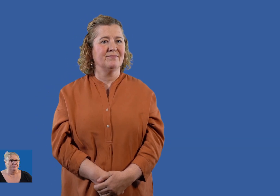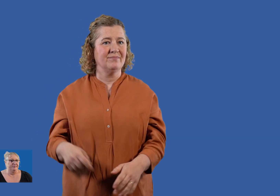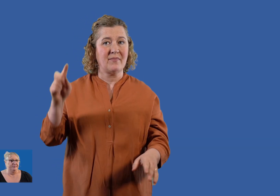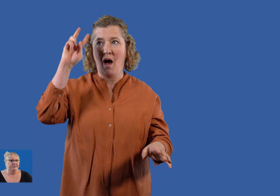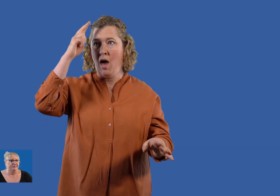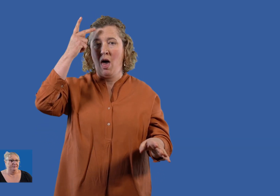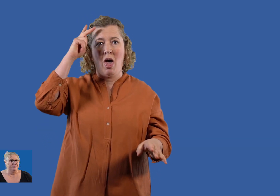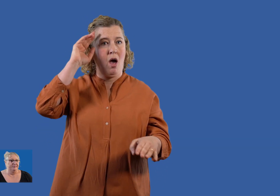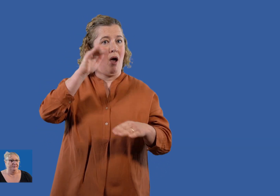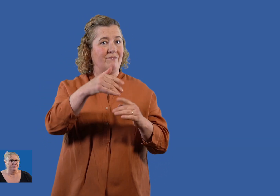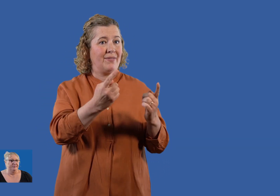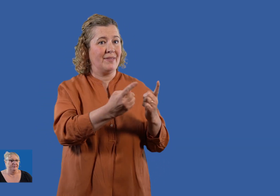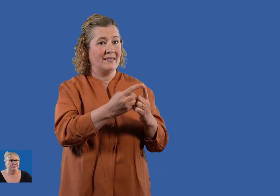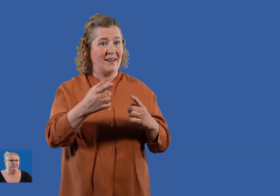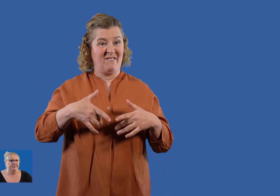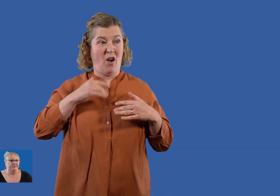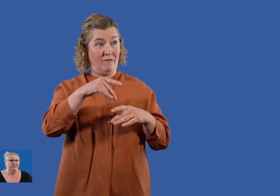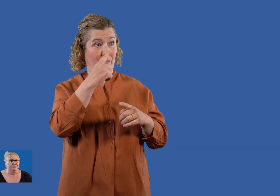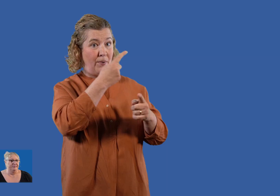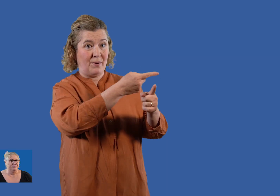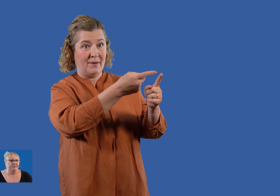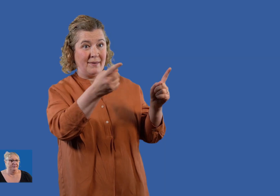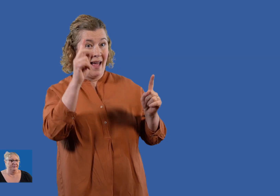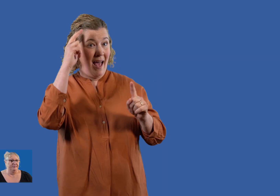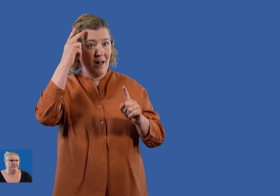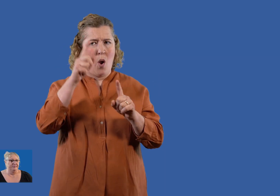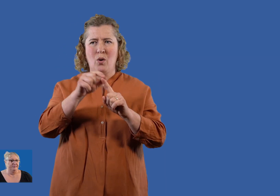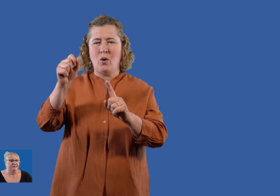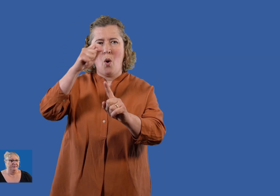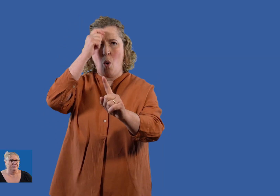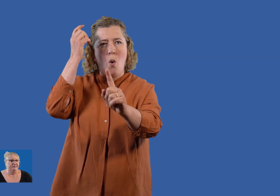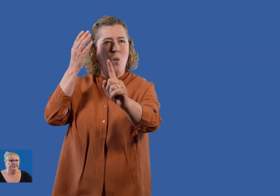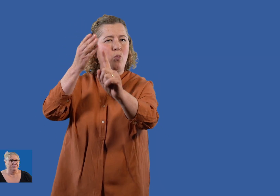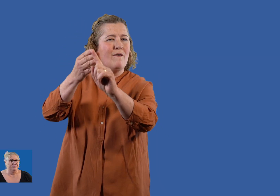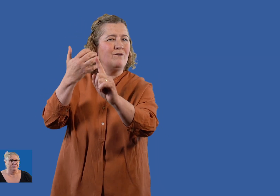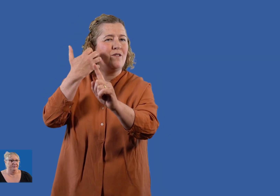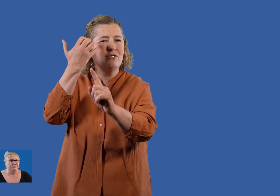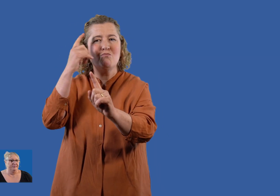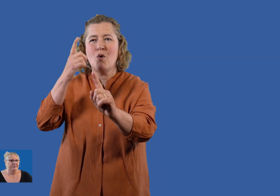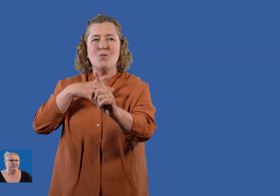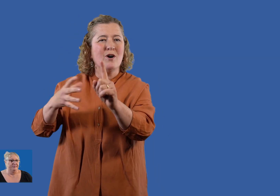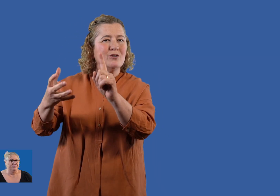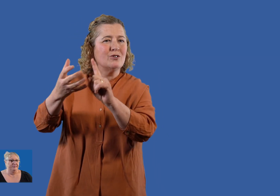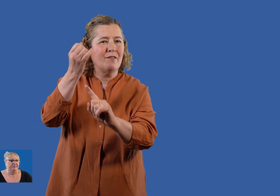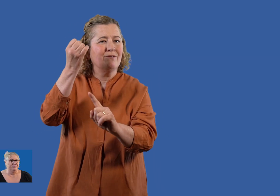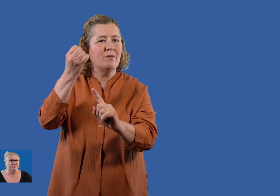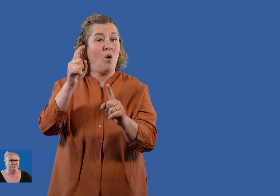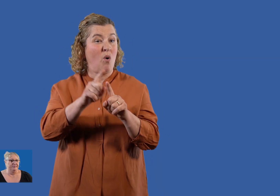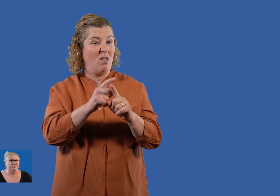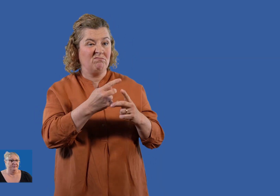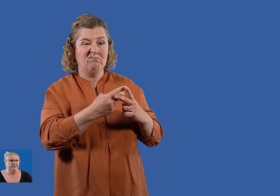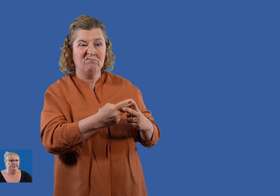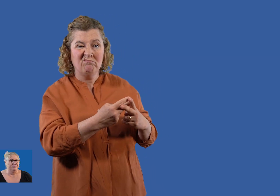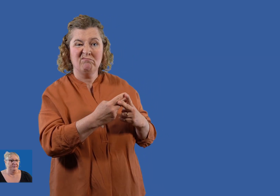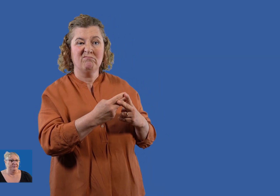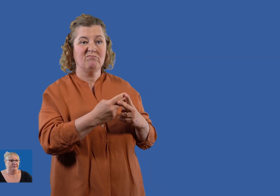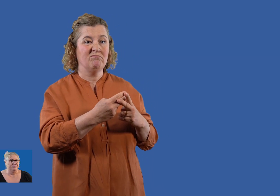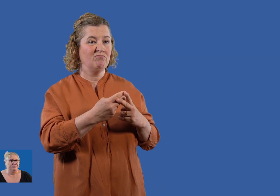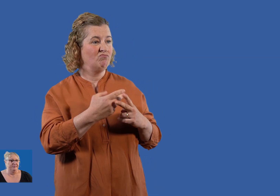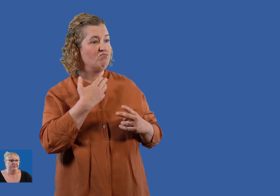They may change their mind about things, about how they feel towards other people around them or about other parts of their life, their